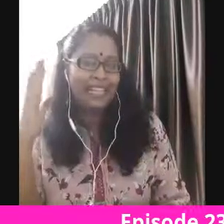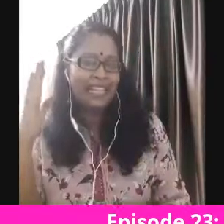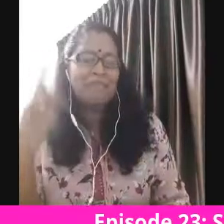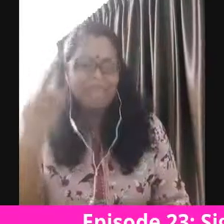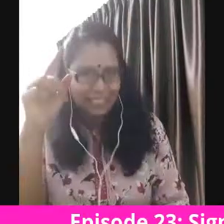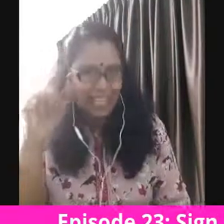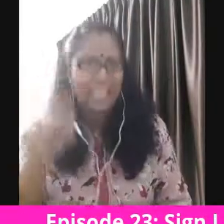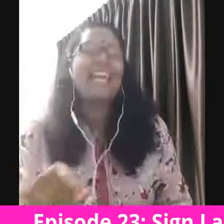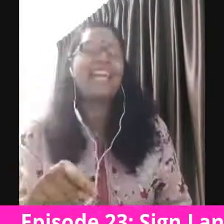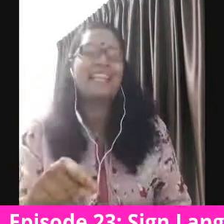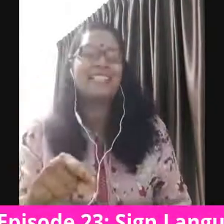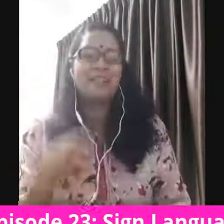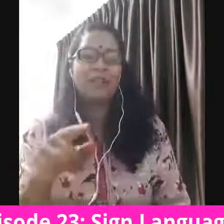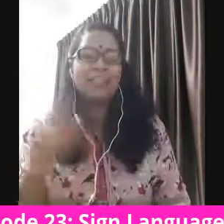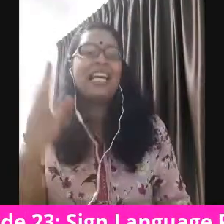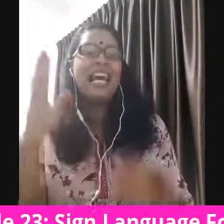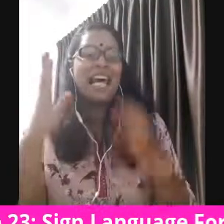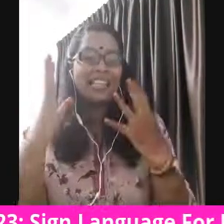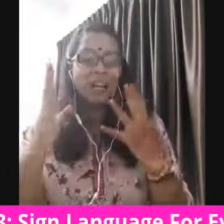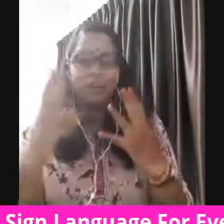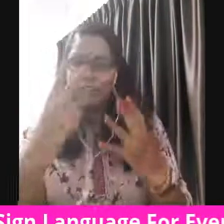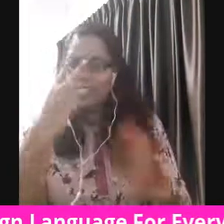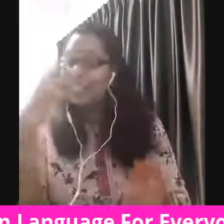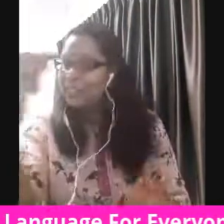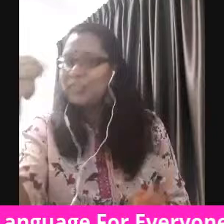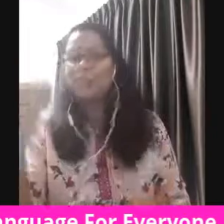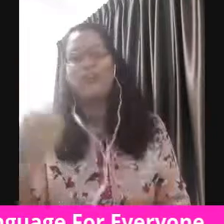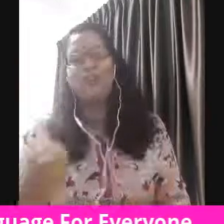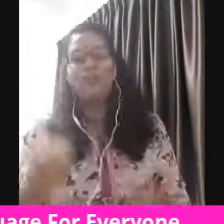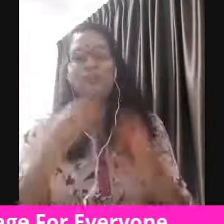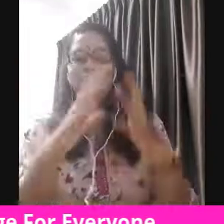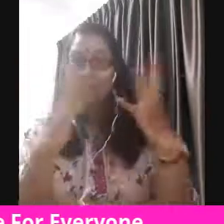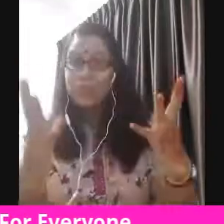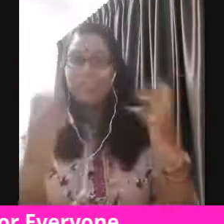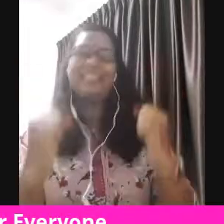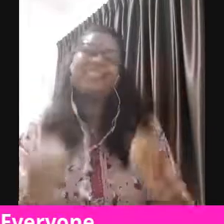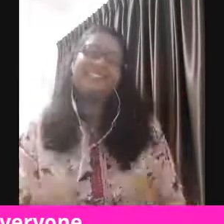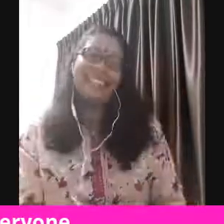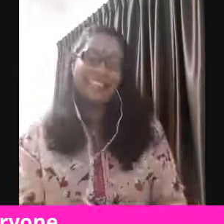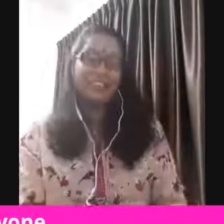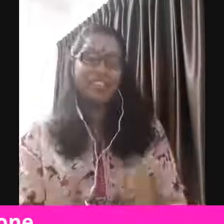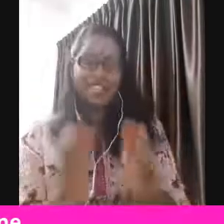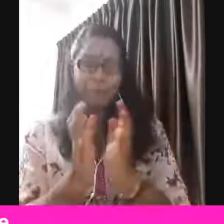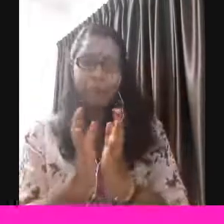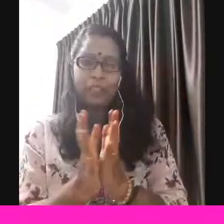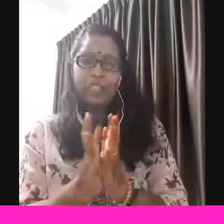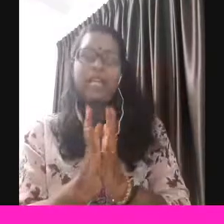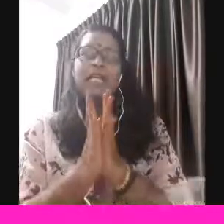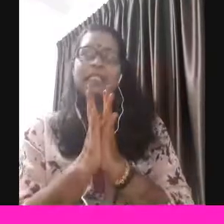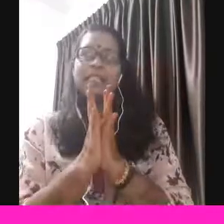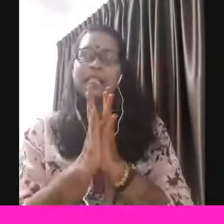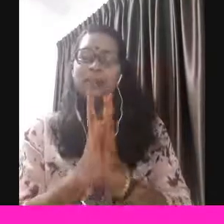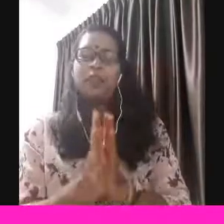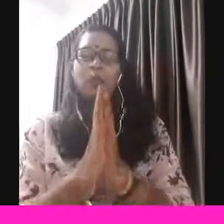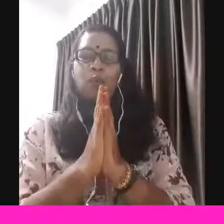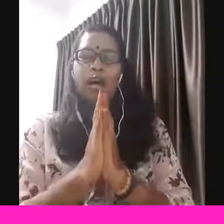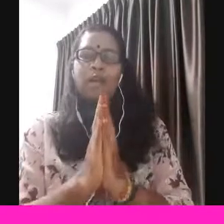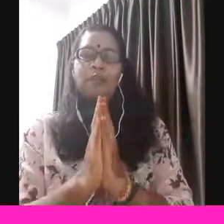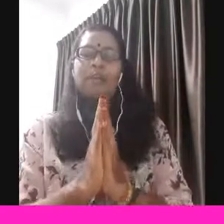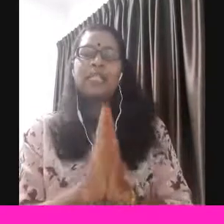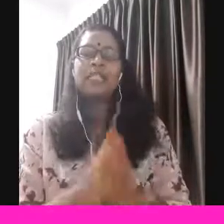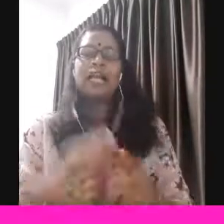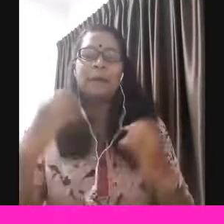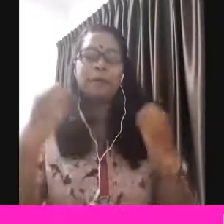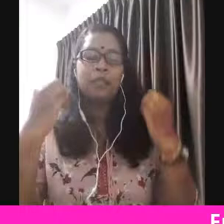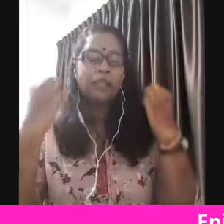listen anything, but they can answer because they already saw visual. So that's important. That's important. Why